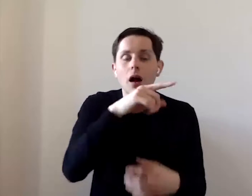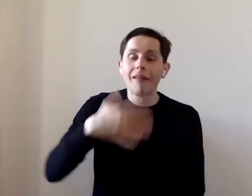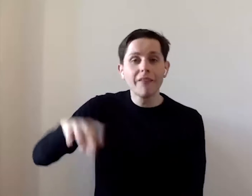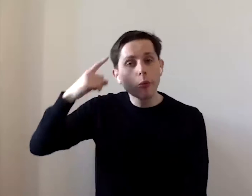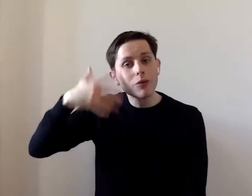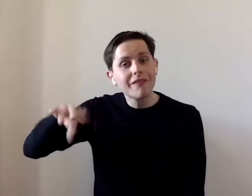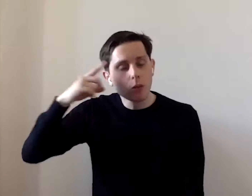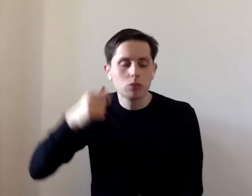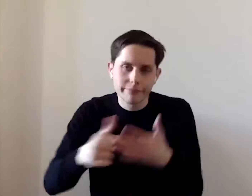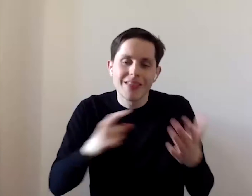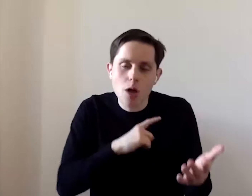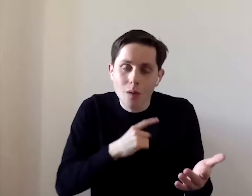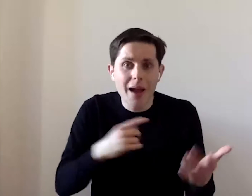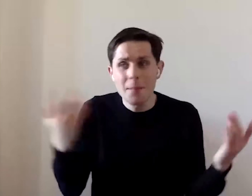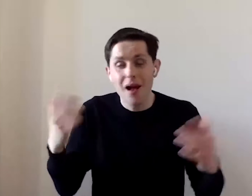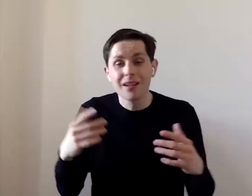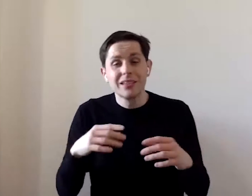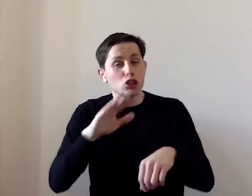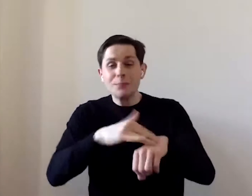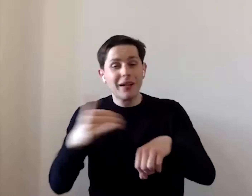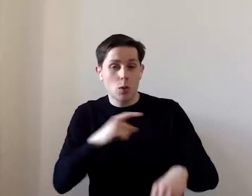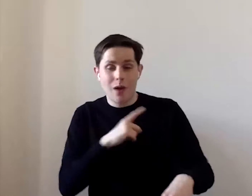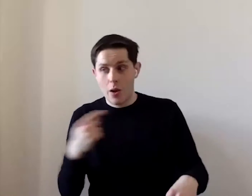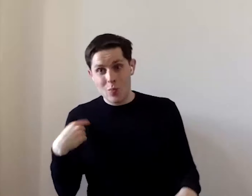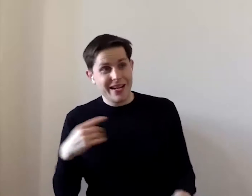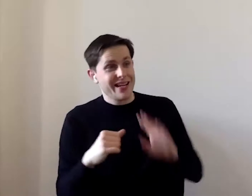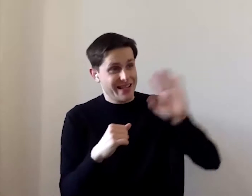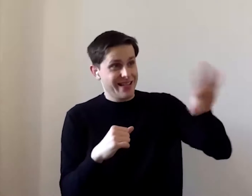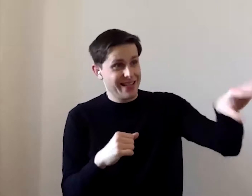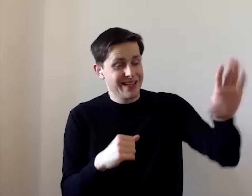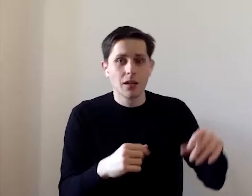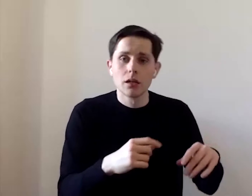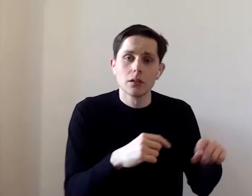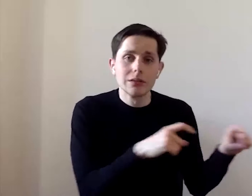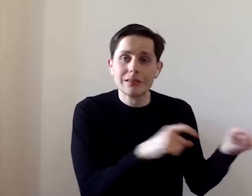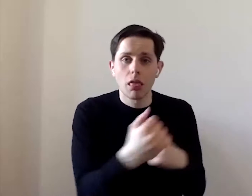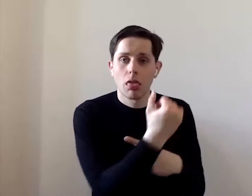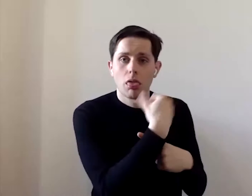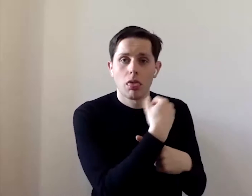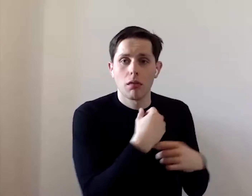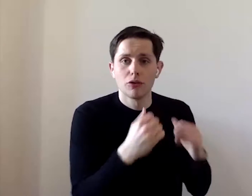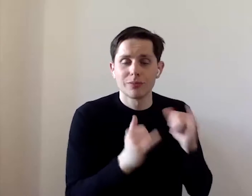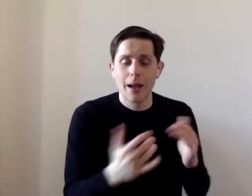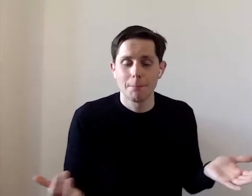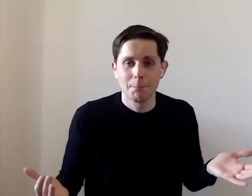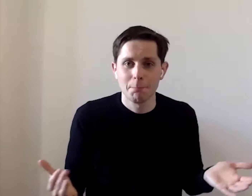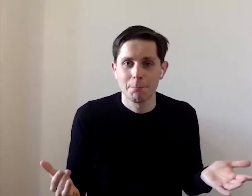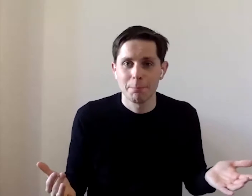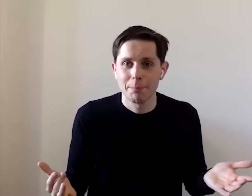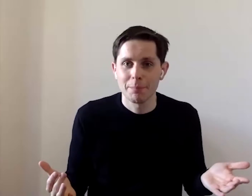very few of us, and so people aren't reminded. But even when we are there constantly saying it, people still don't think